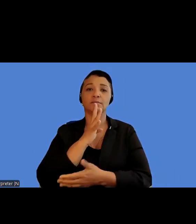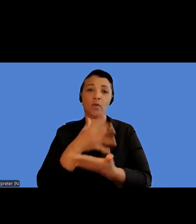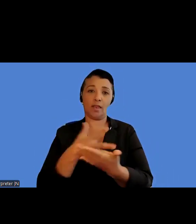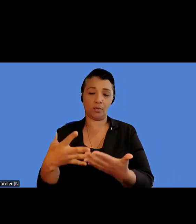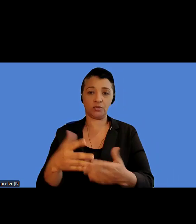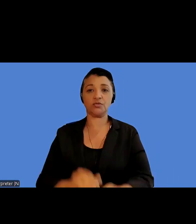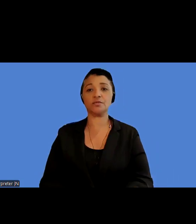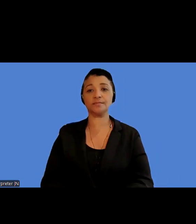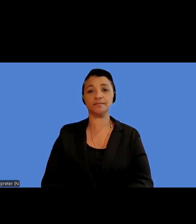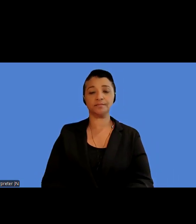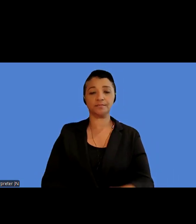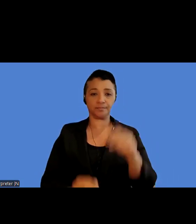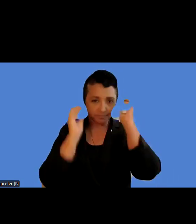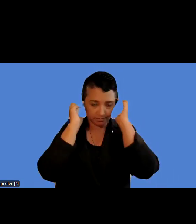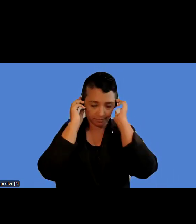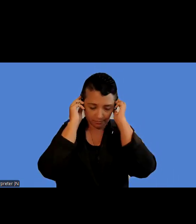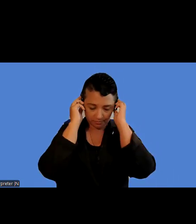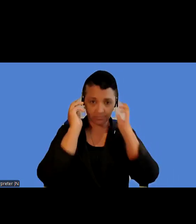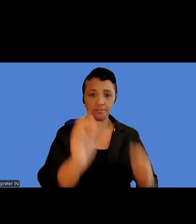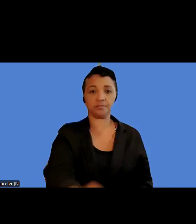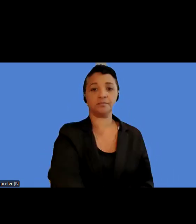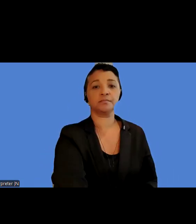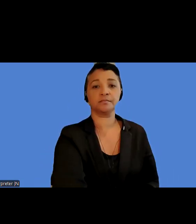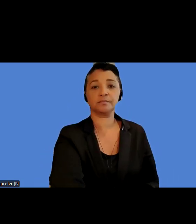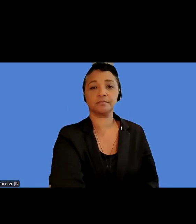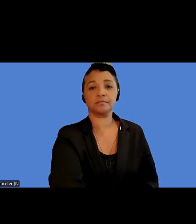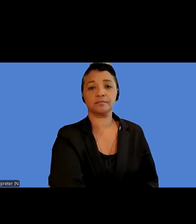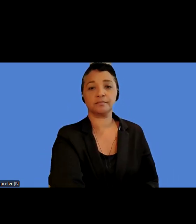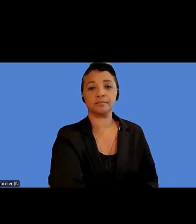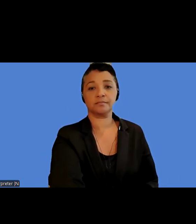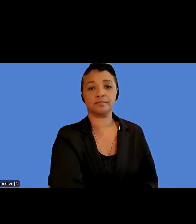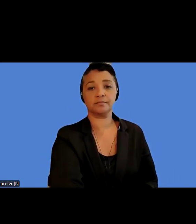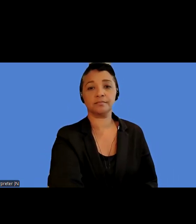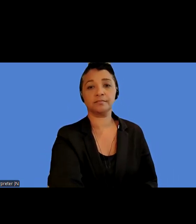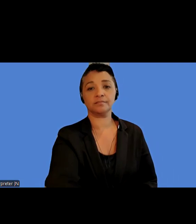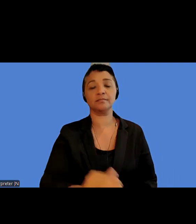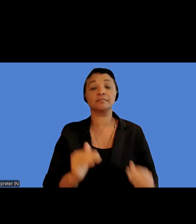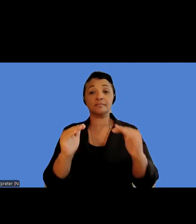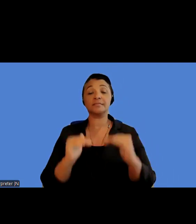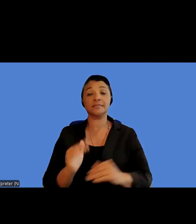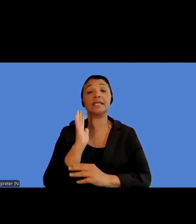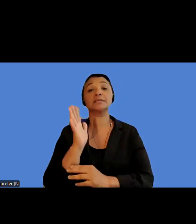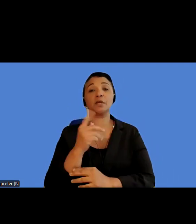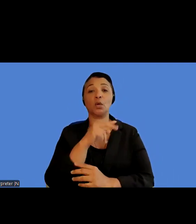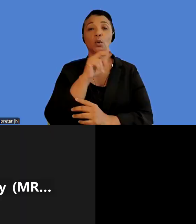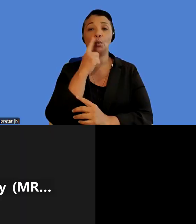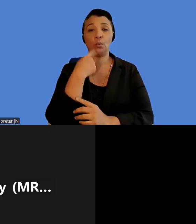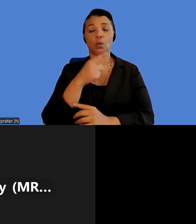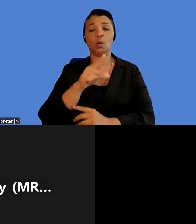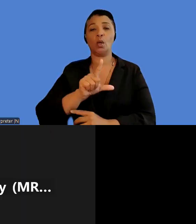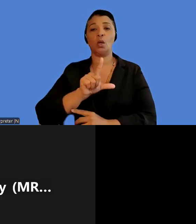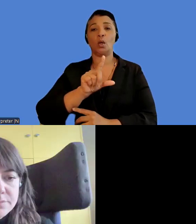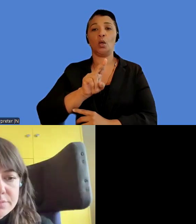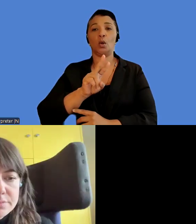I would like to now introduce our next speaker, Lauren Avery from Minority